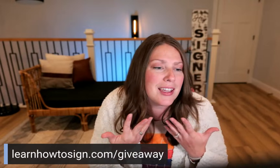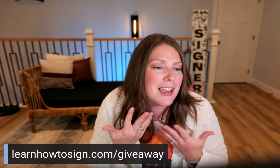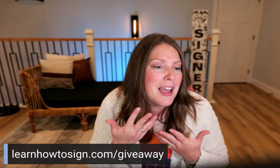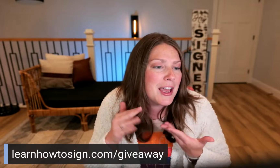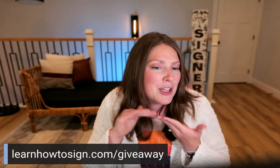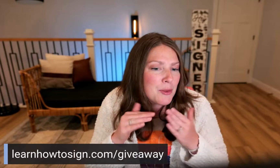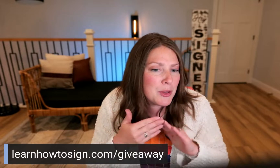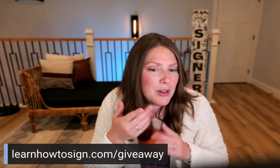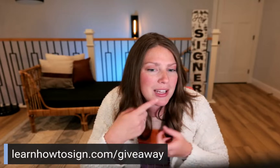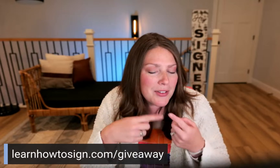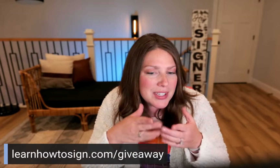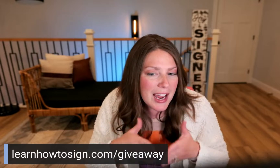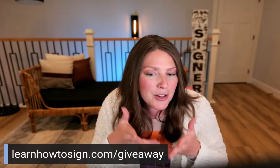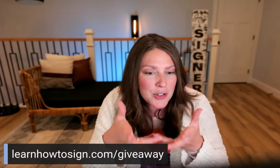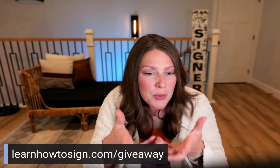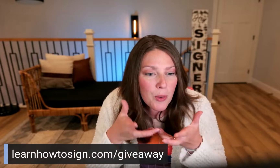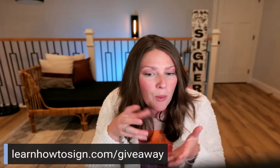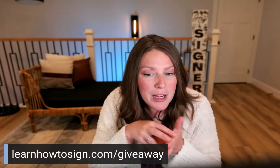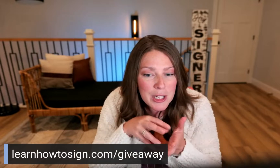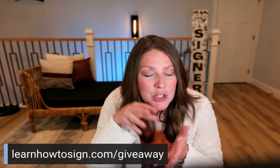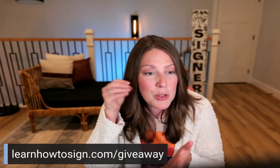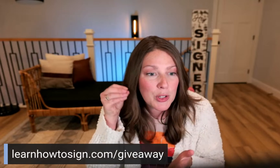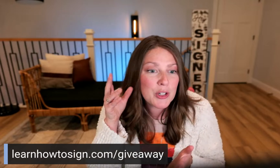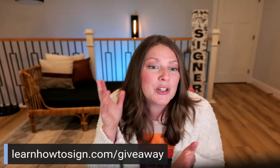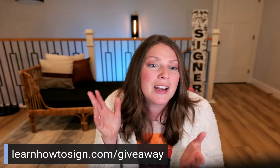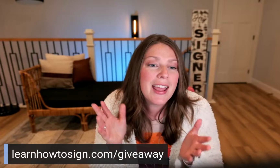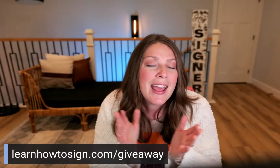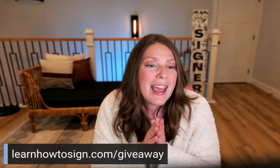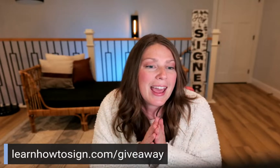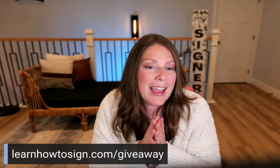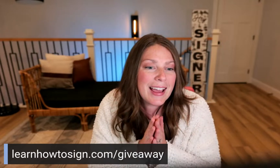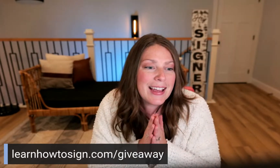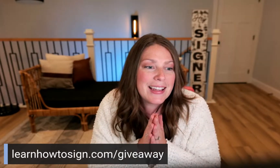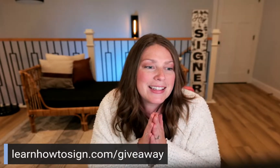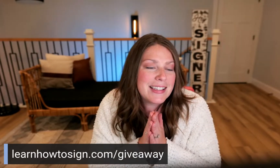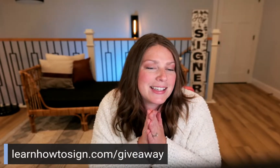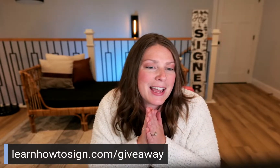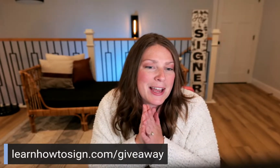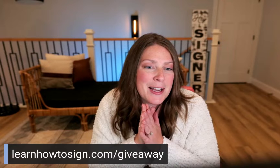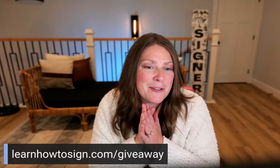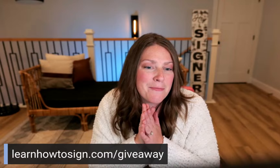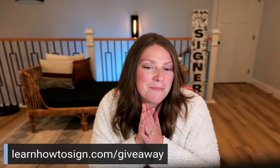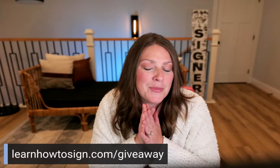thriving community of signers who are wanting to learn. And